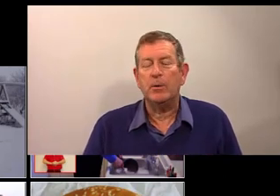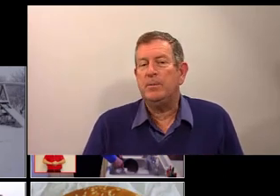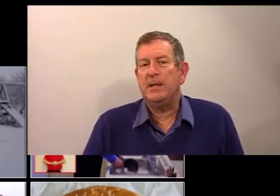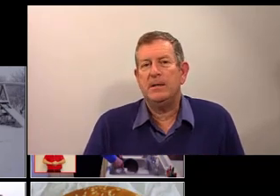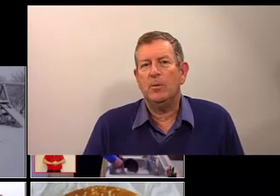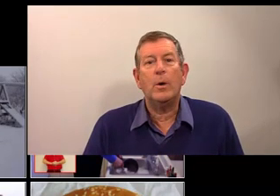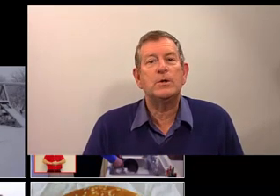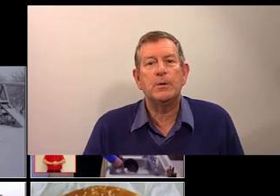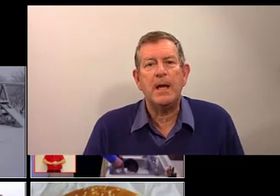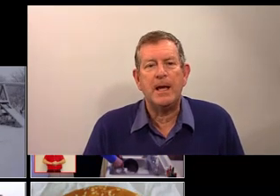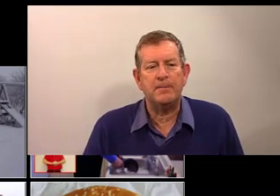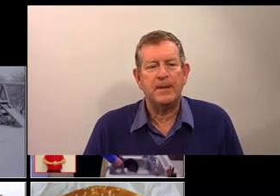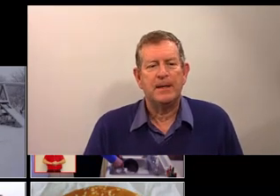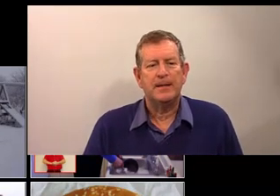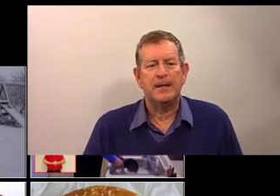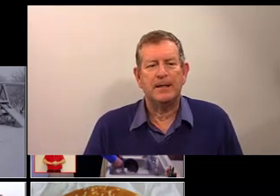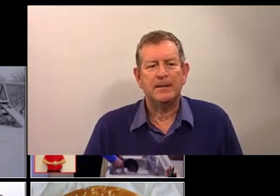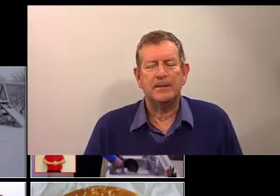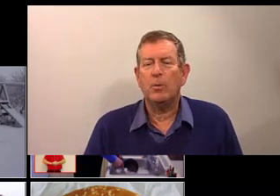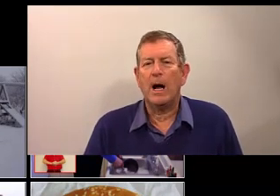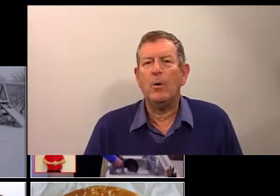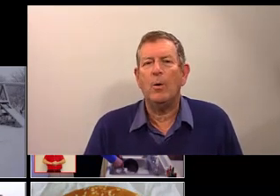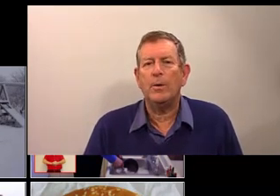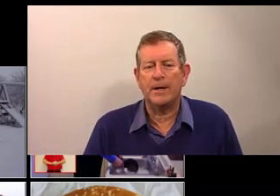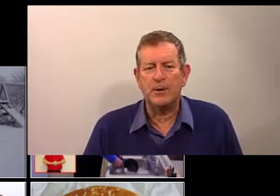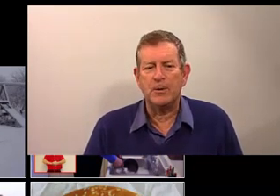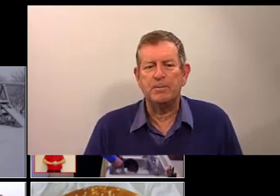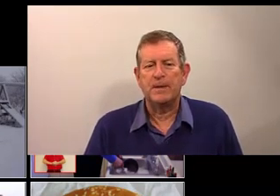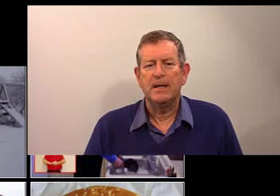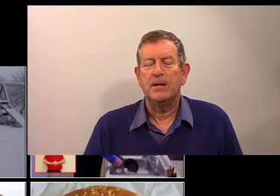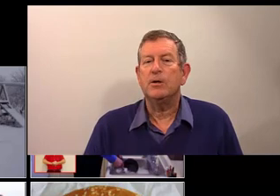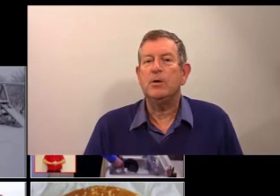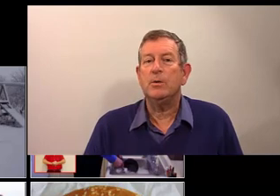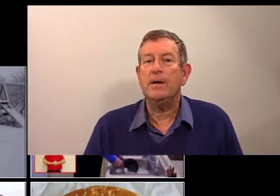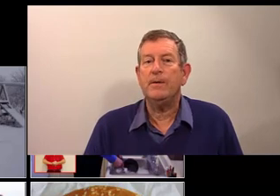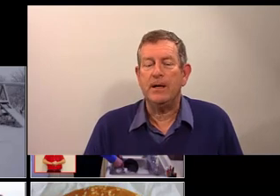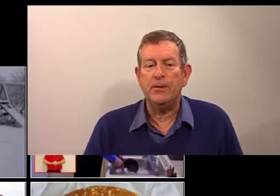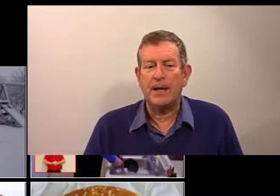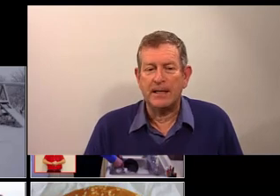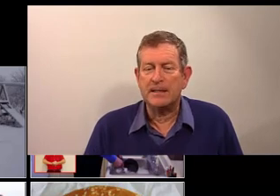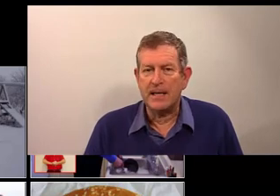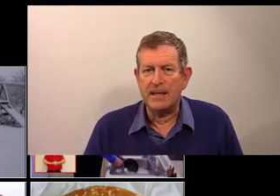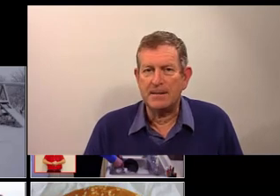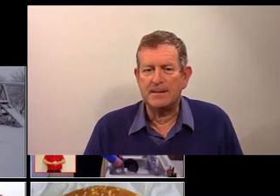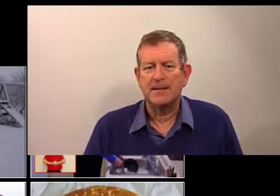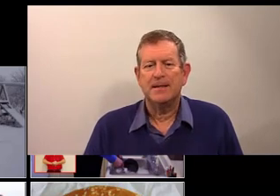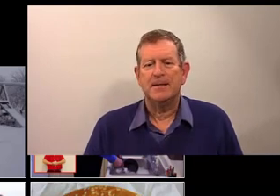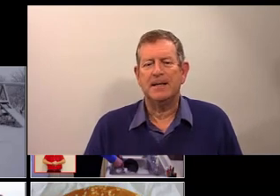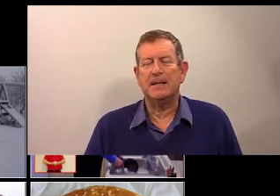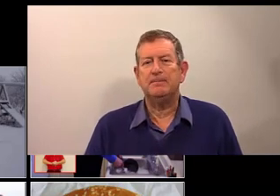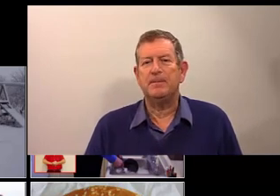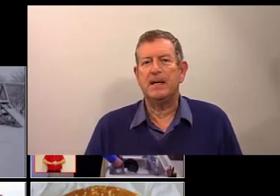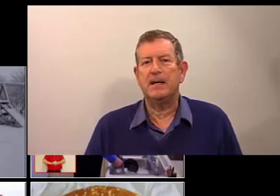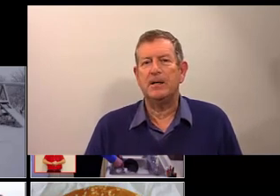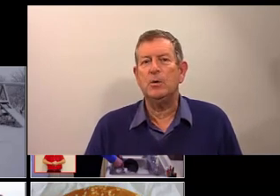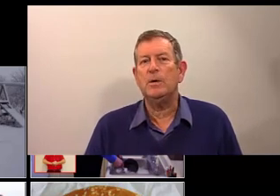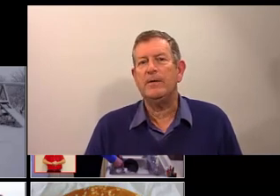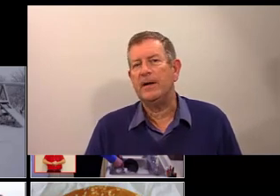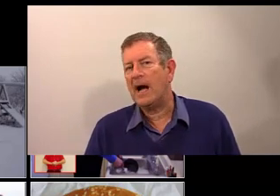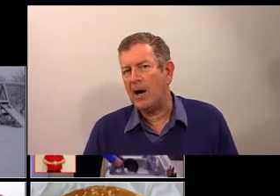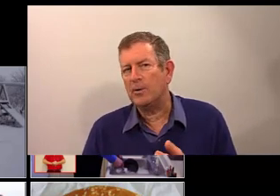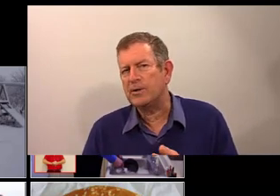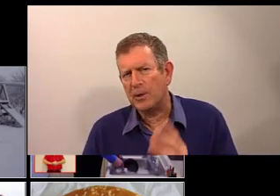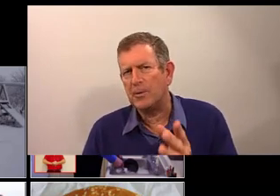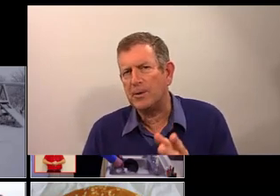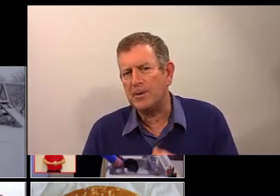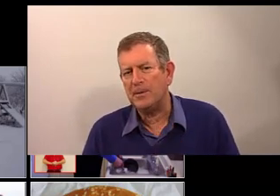They would be, what's your name? How old are you? Do you live in the United States? You live